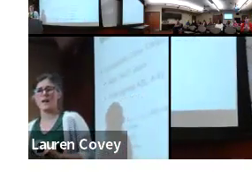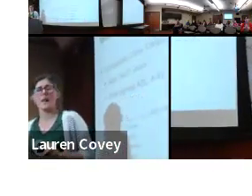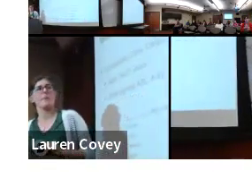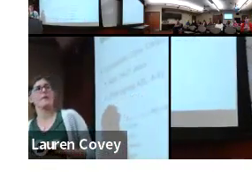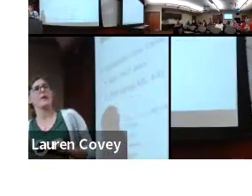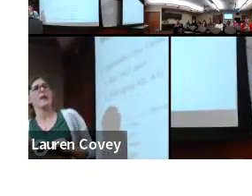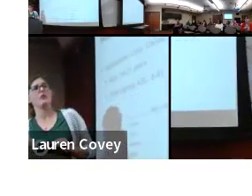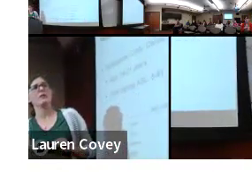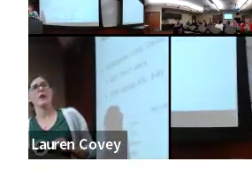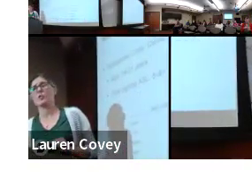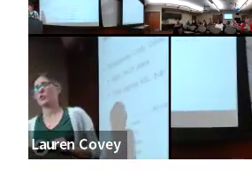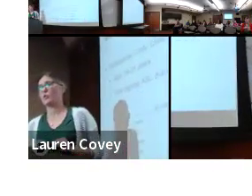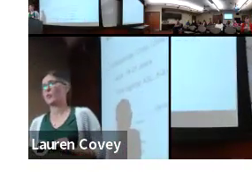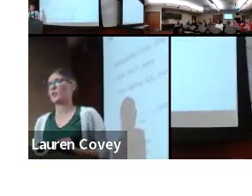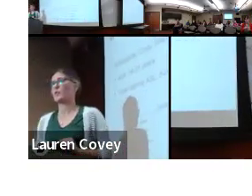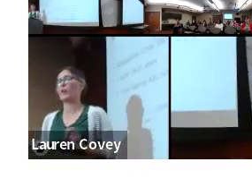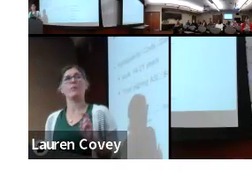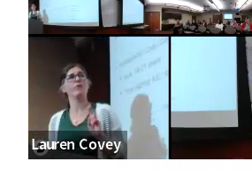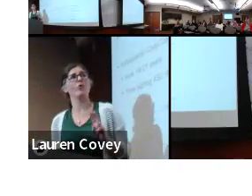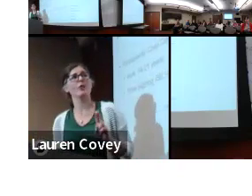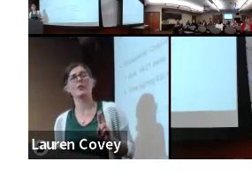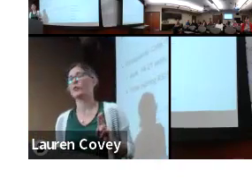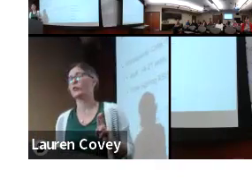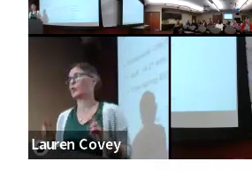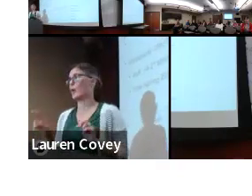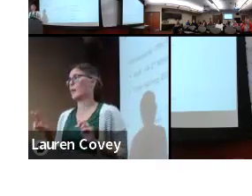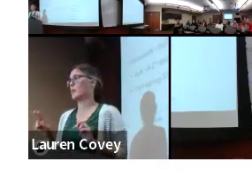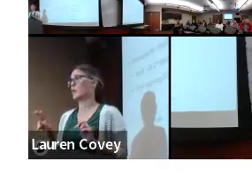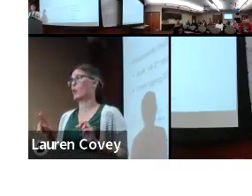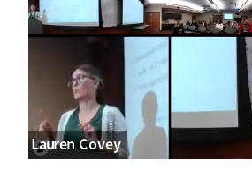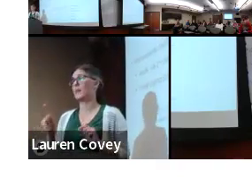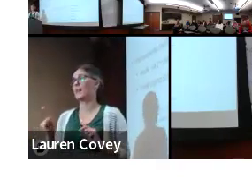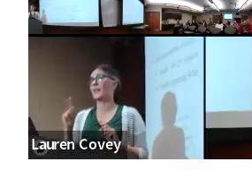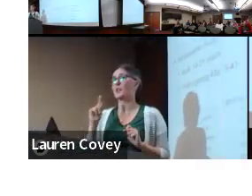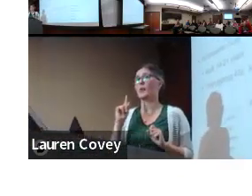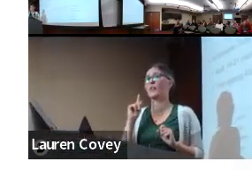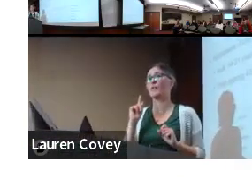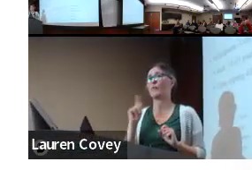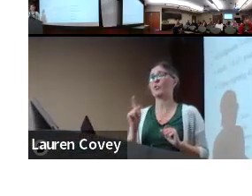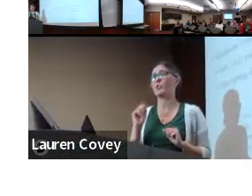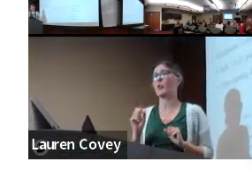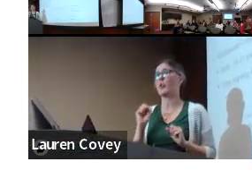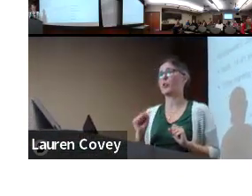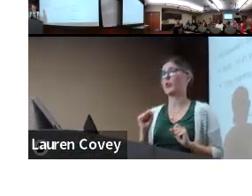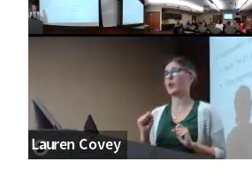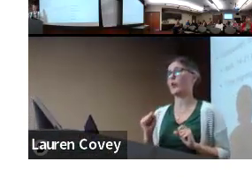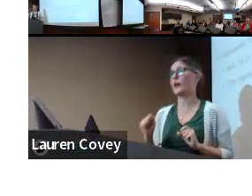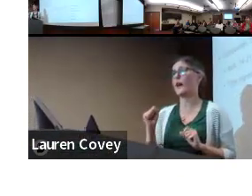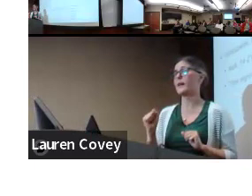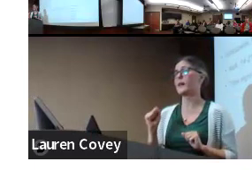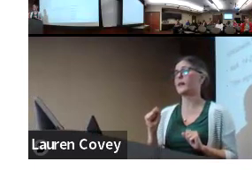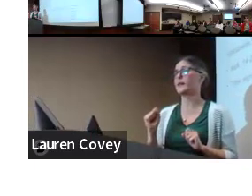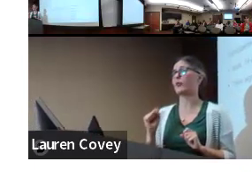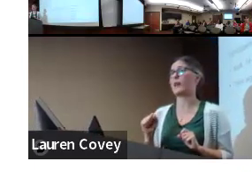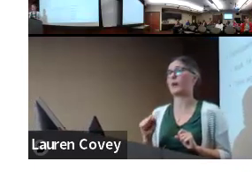age. Their age of acquisition ranged from 14 years to 20 years old, meaning that is when they first started